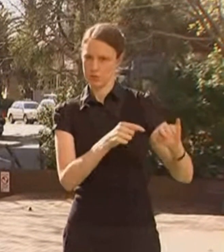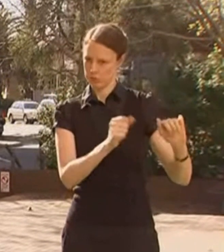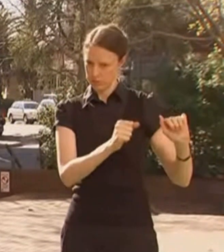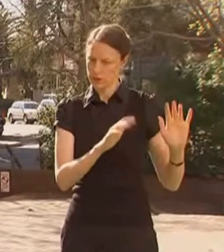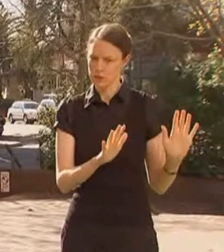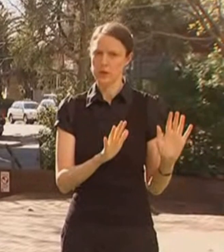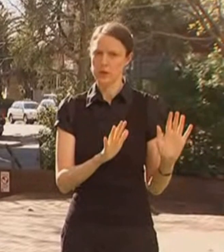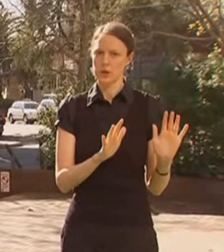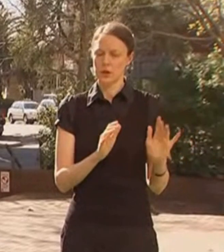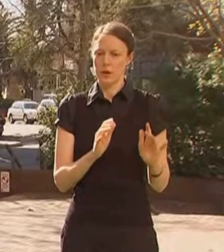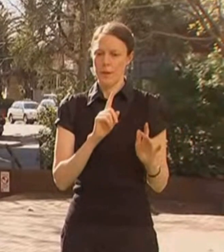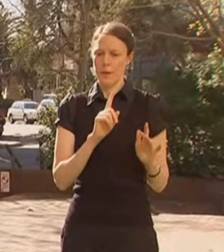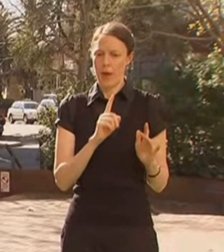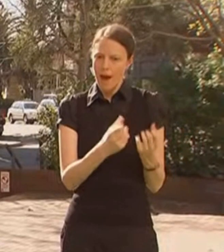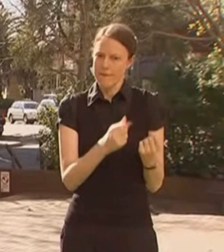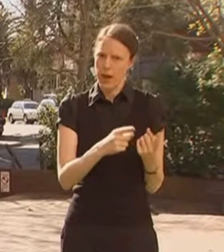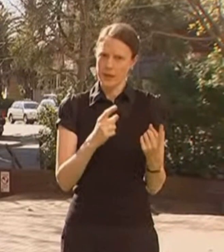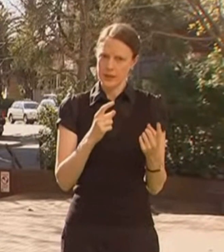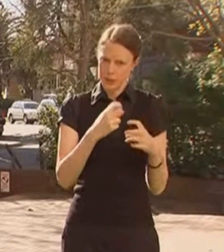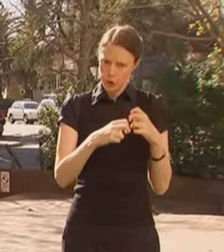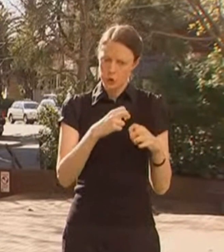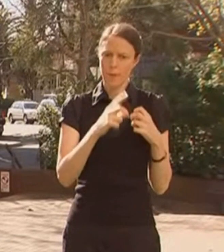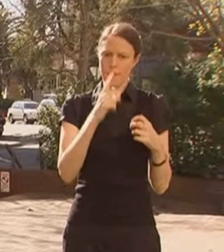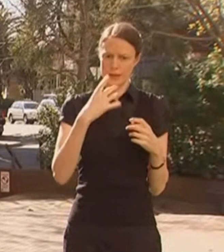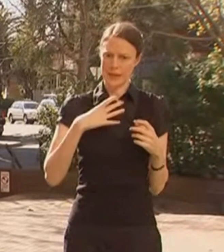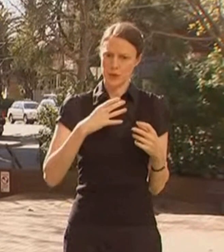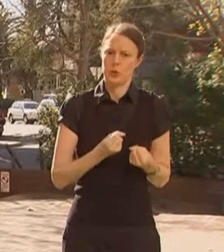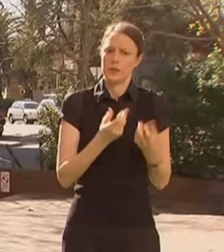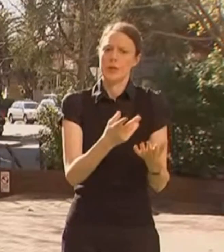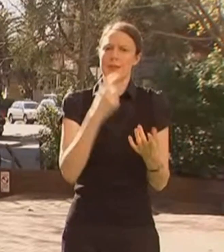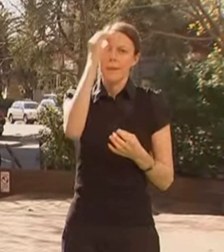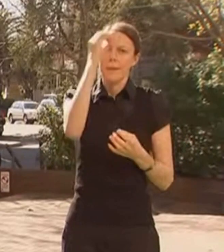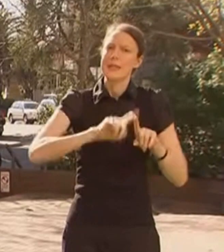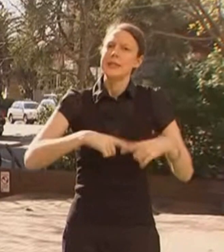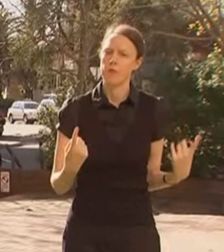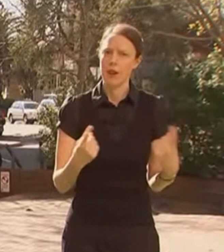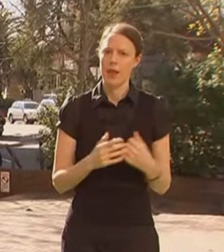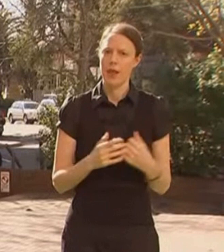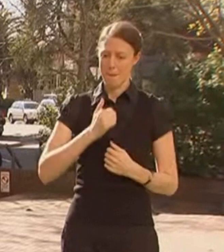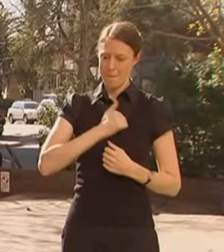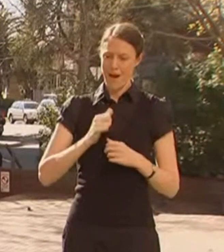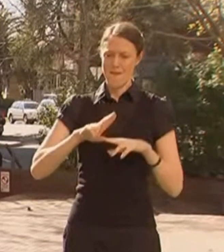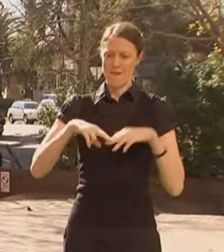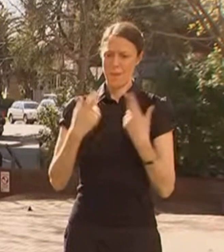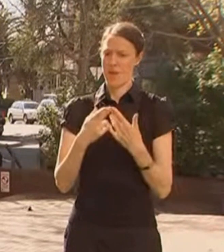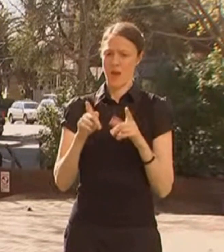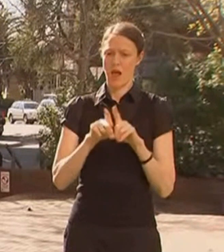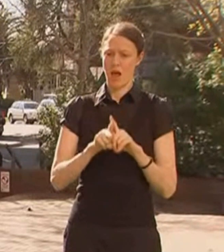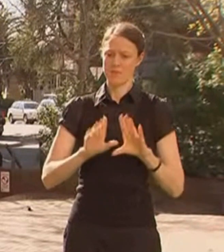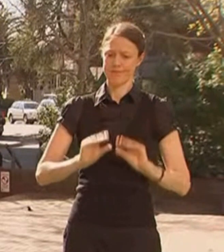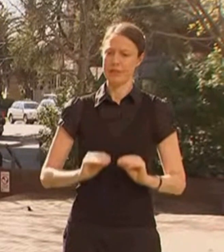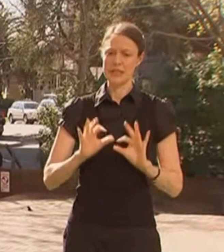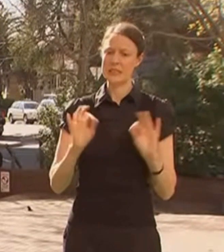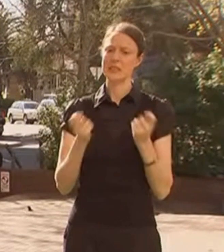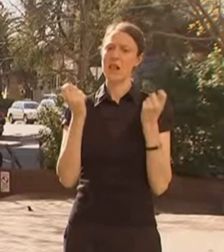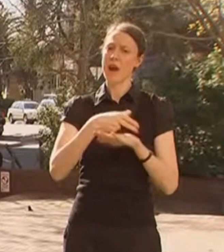And after that conversation, the Commissioner advised me of the action he was taking, which I fully support. Notwithstanding the issue or the